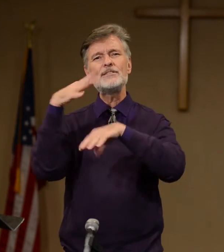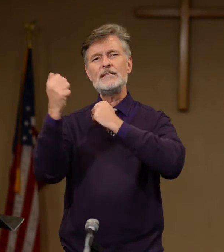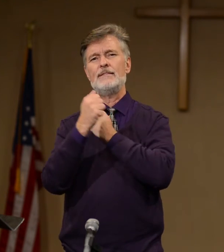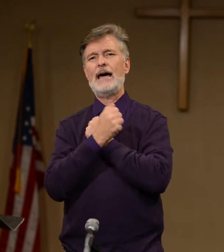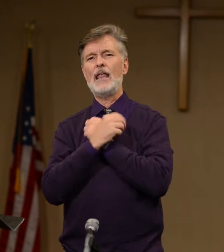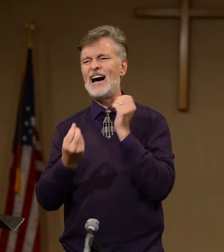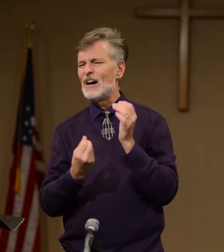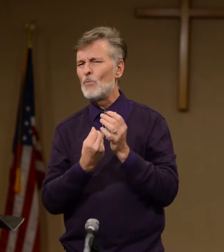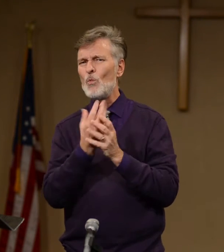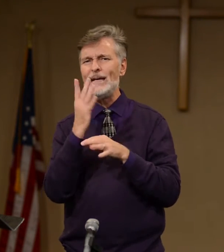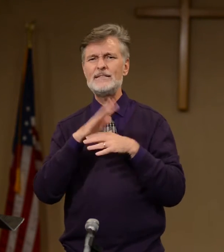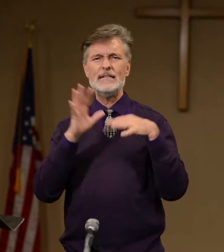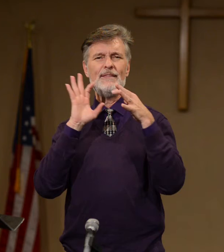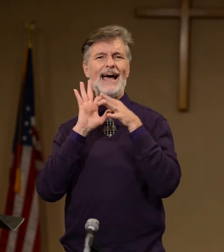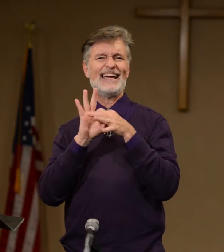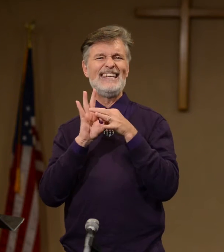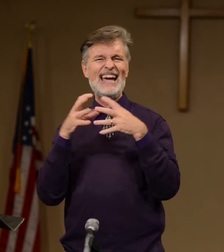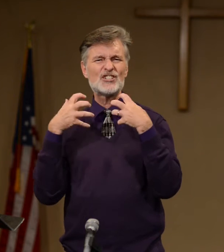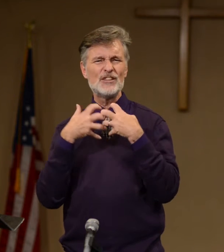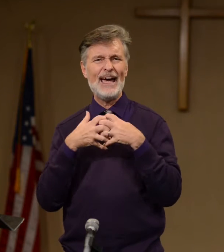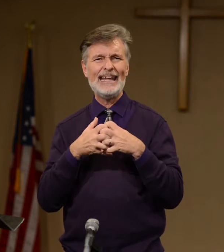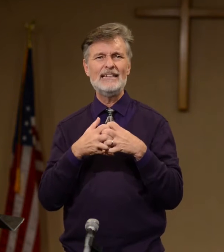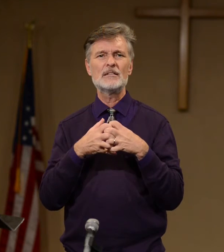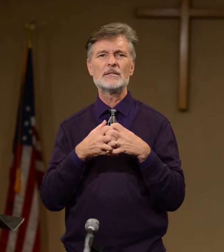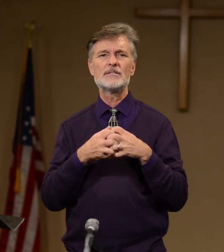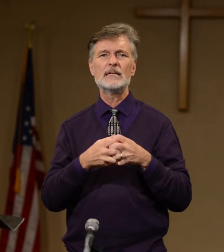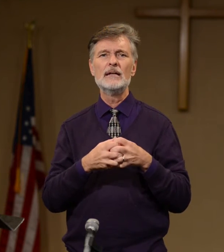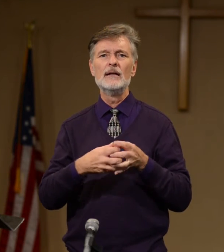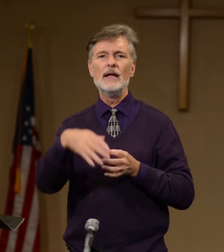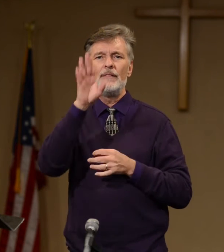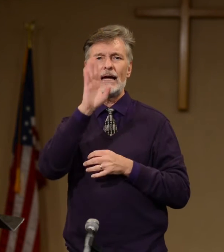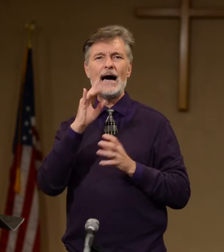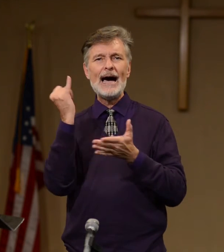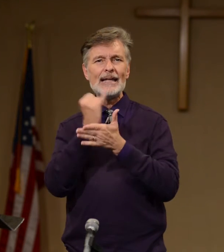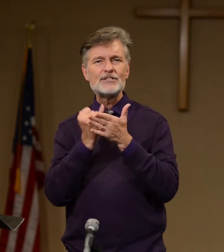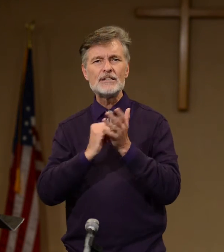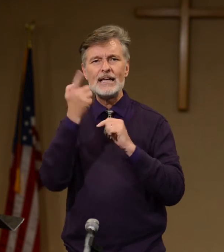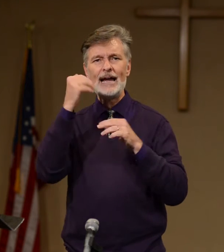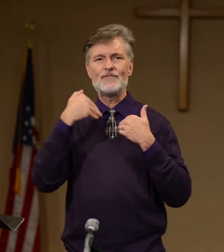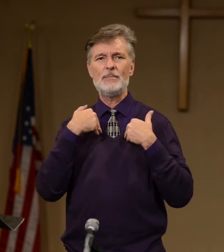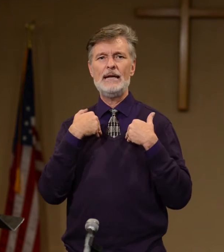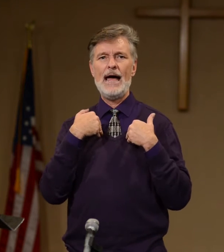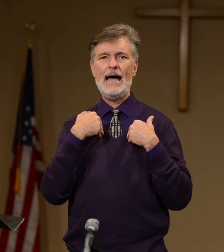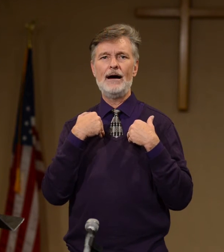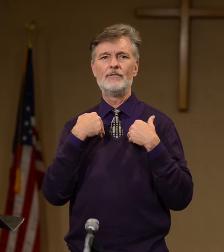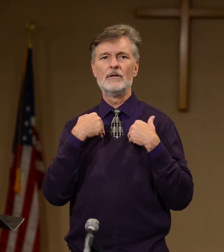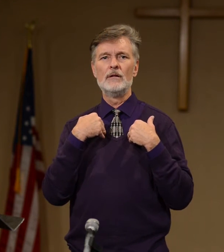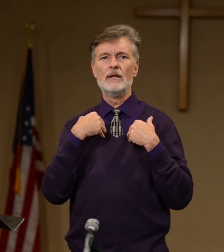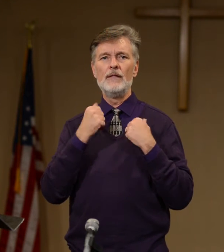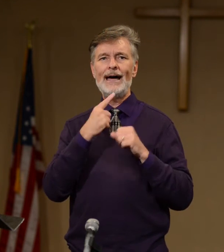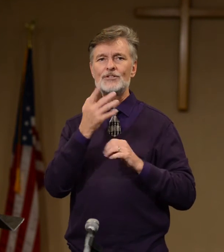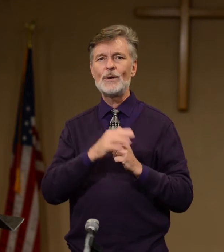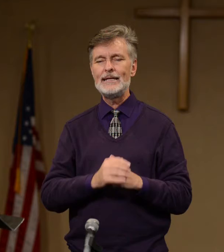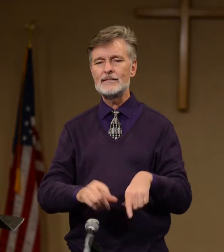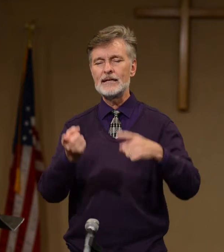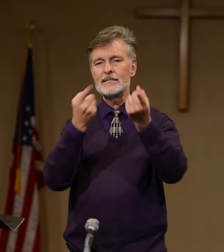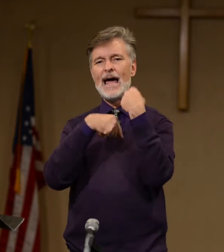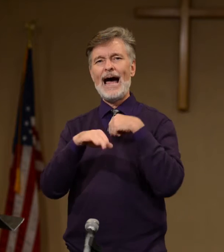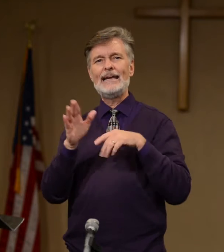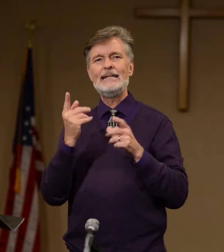wasting that love. I'm wasting that connection, that intimacy that God has designed for me to have. That's why he says, I need to